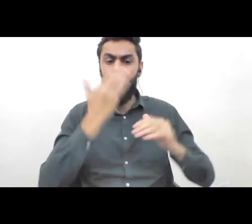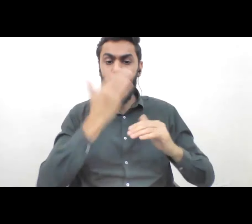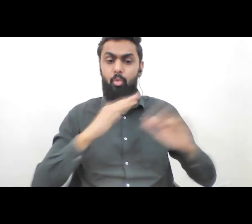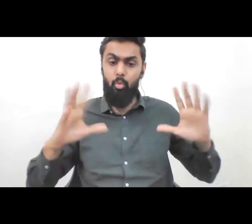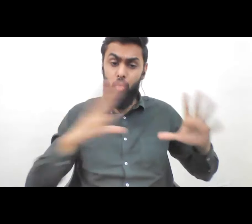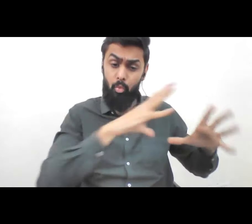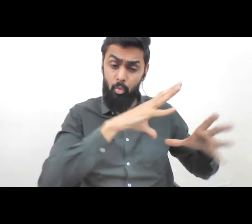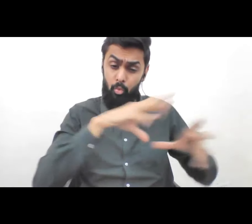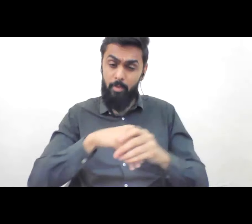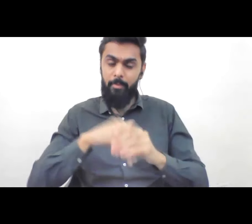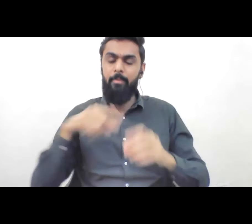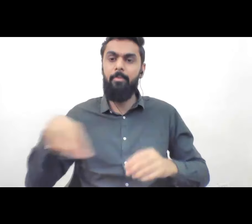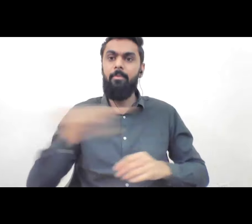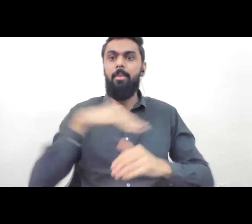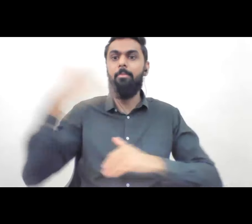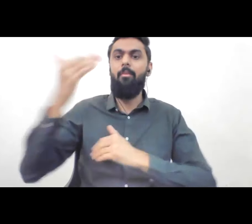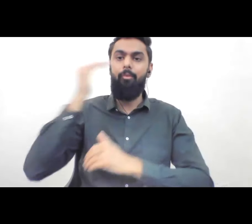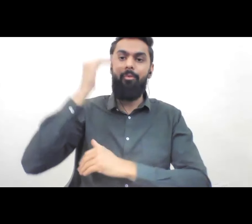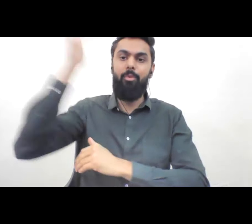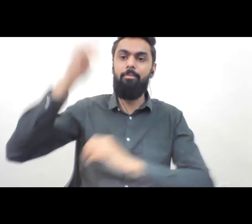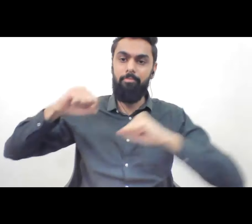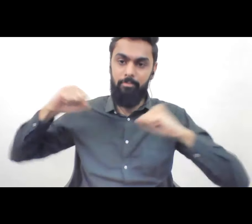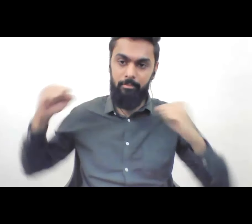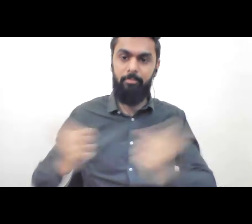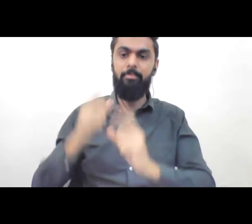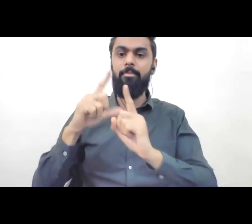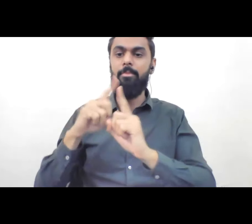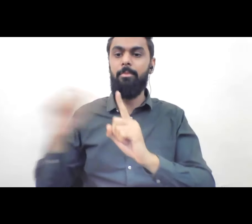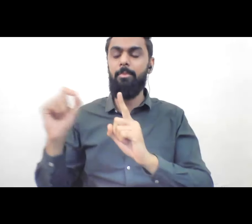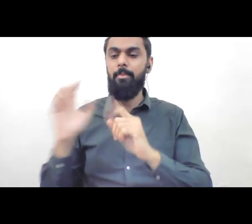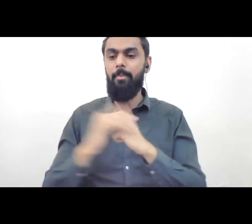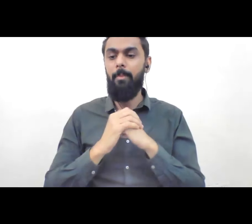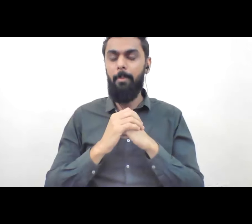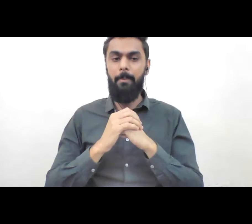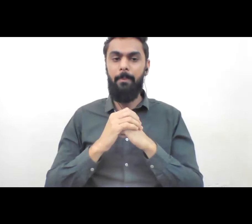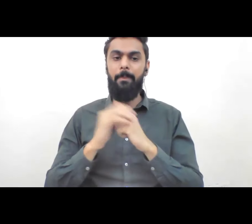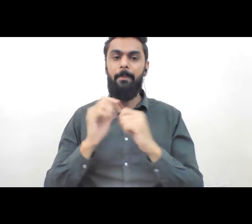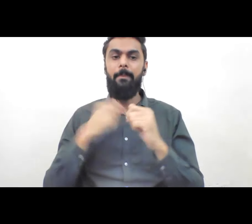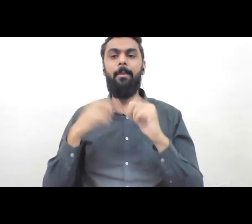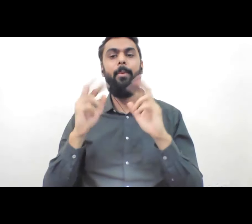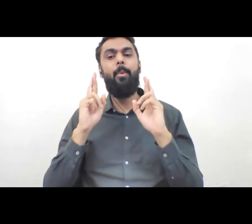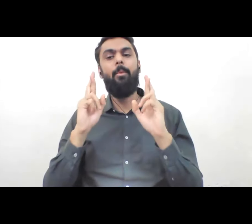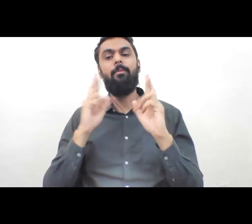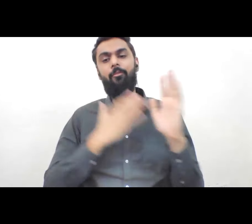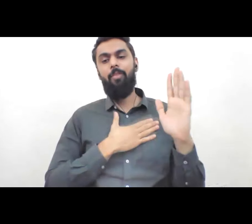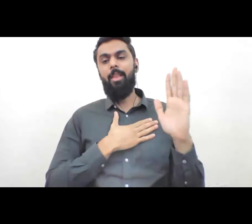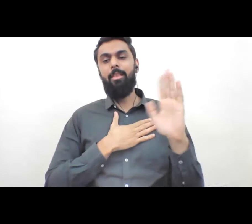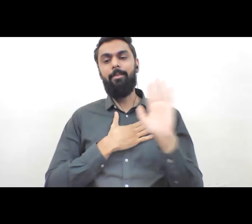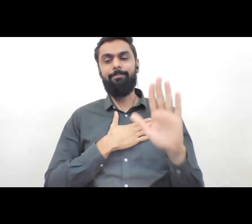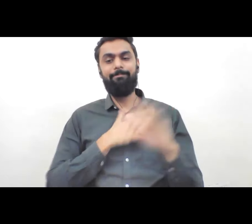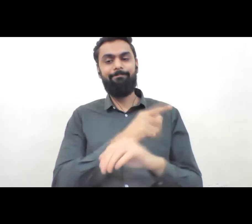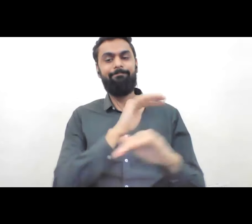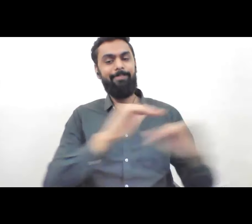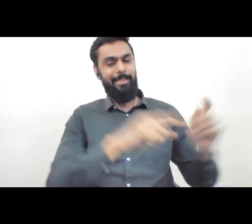involved, they are really the future and they will really be able to bring about change. My hope and faith is that they will bring about the